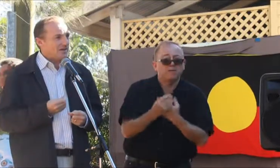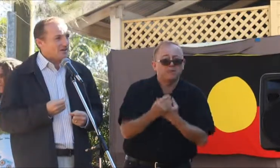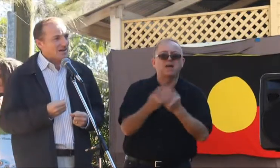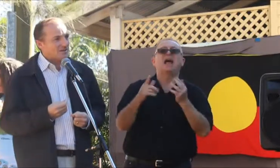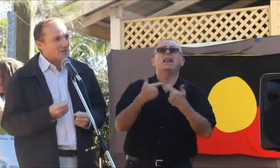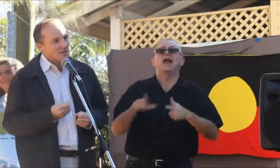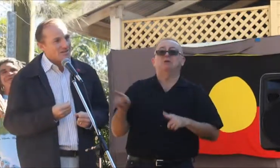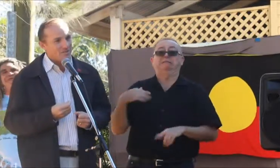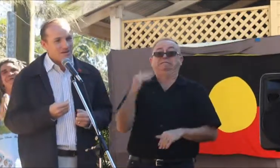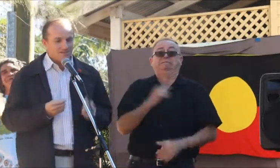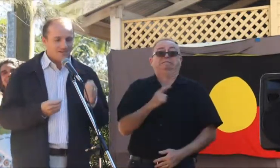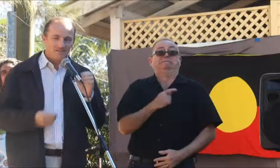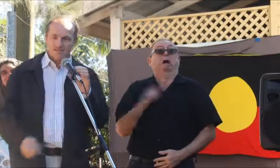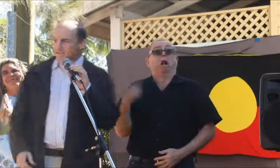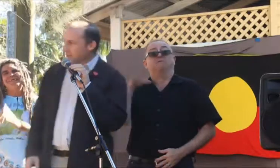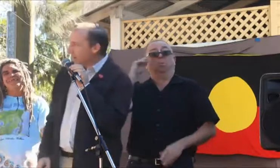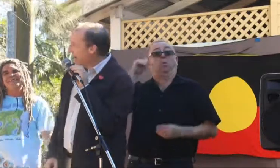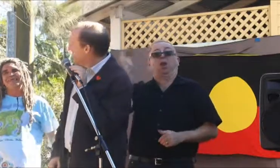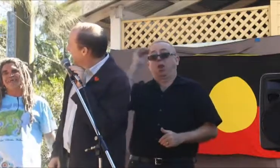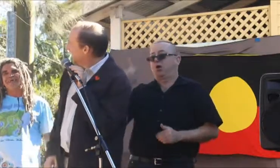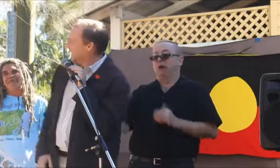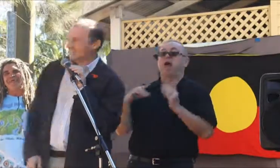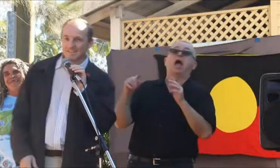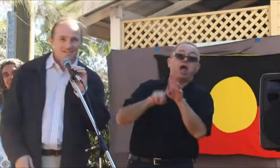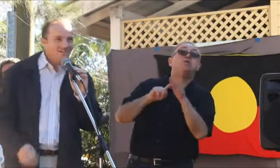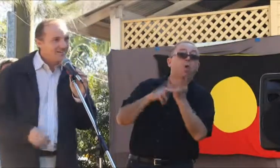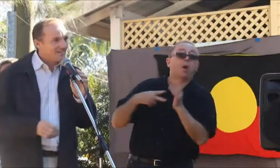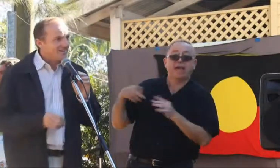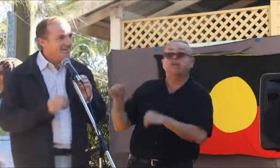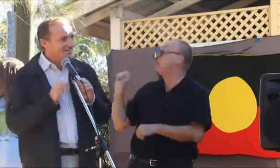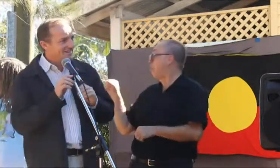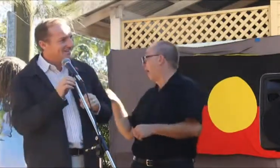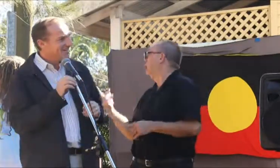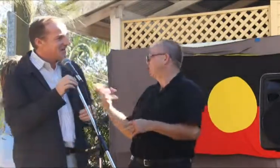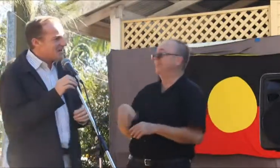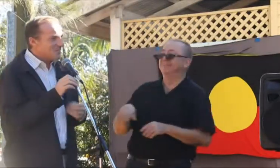me a bit because I'm going to have to learn a bit. Your way? Yeah? Your way.